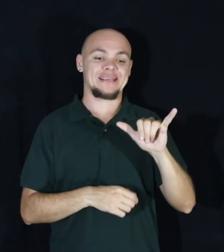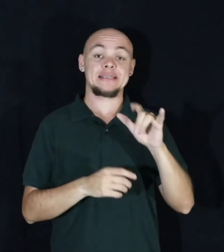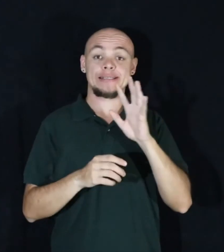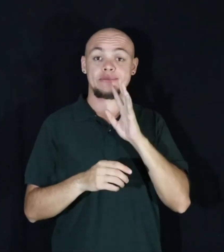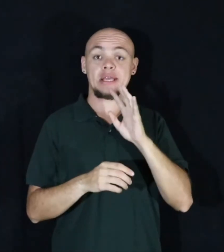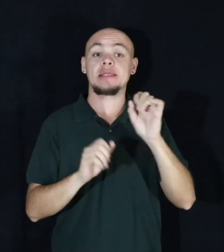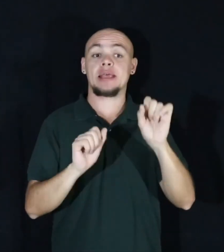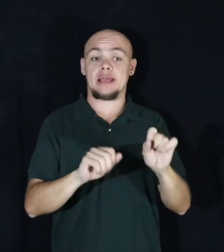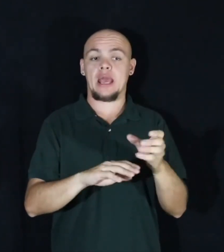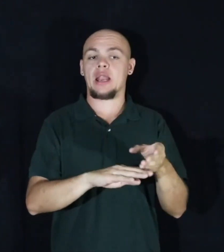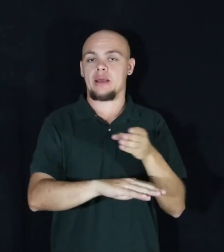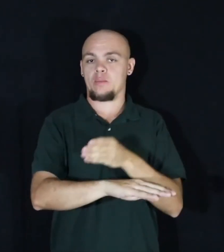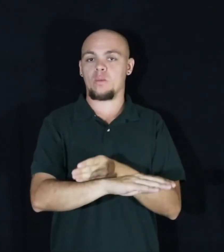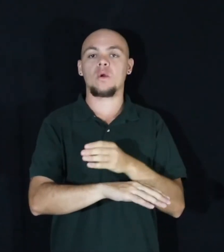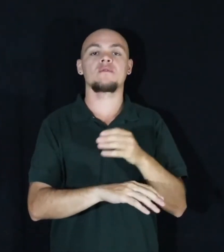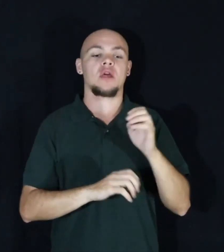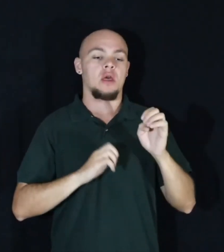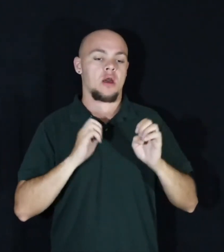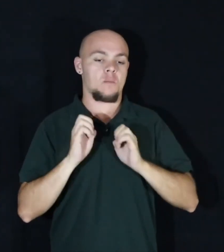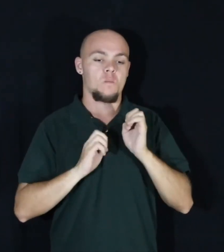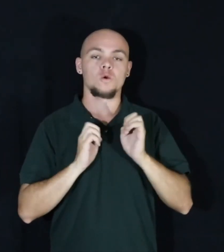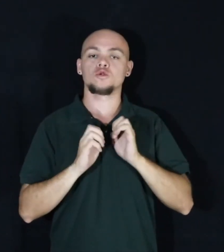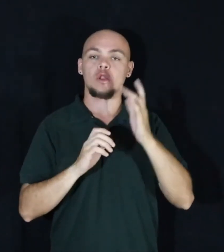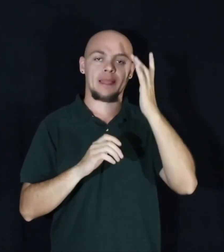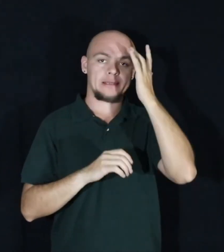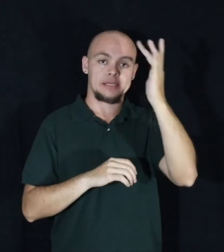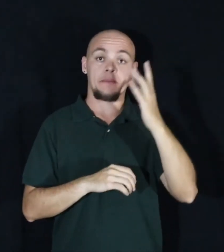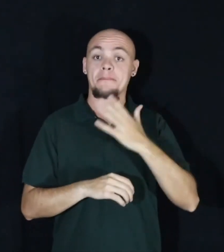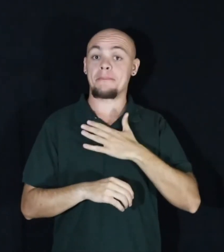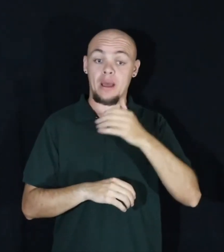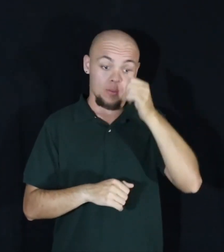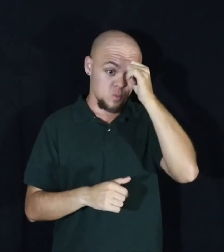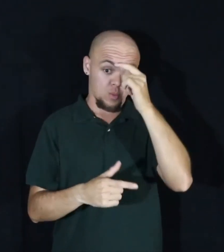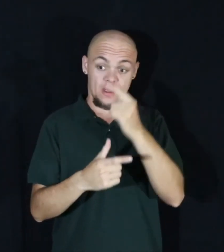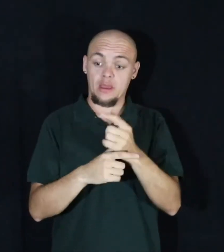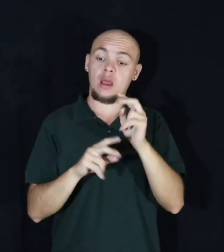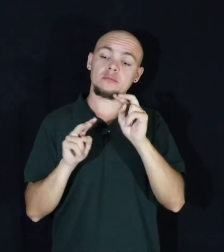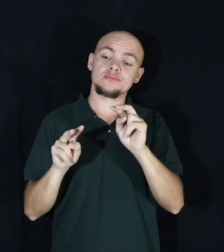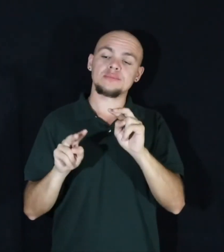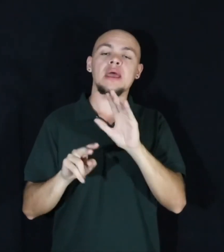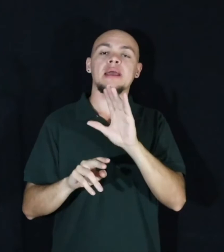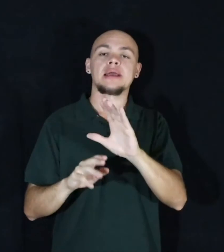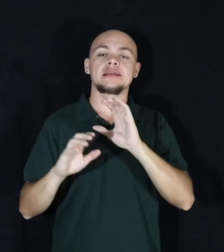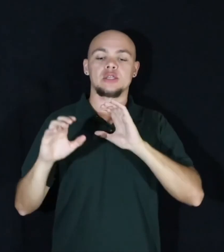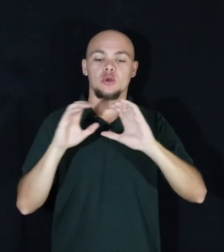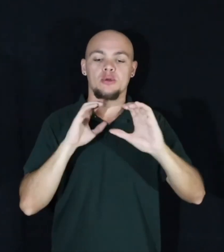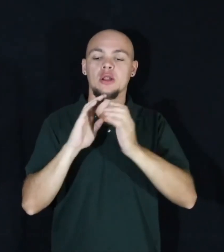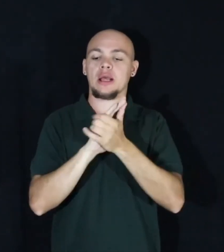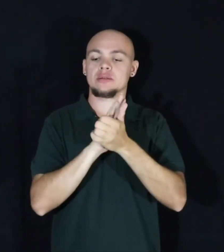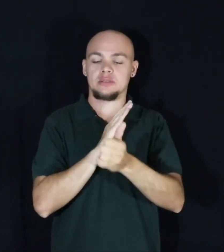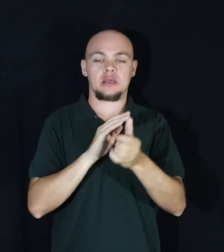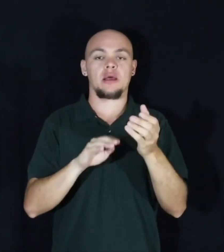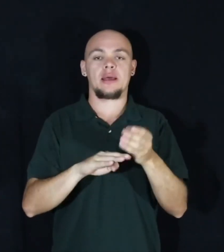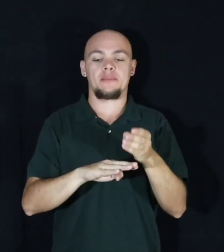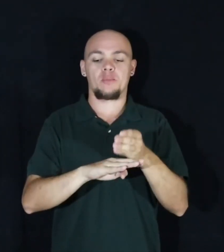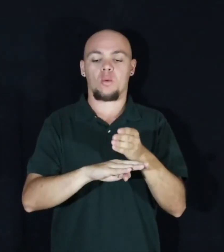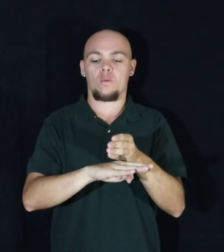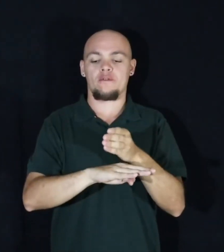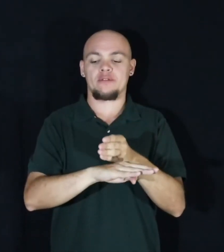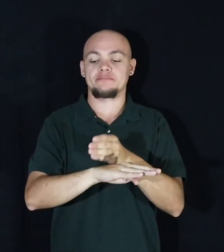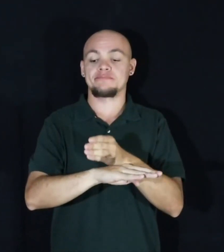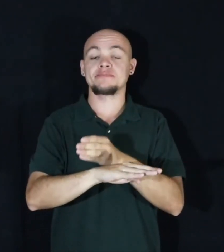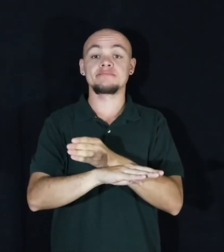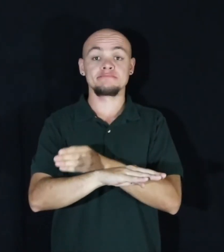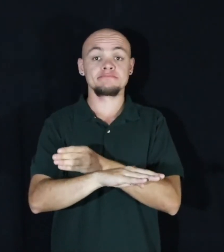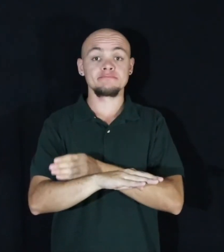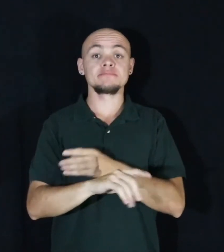improve their emotional intelligence. I watched my brother over the years improve on his communicative skills, little by little, and